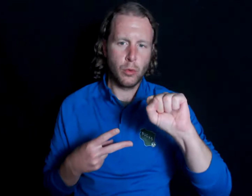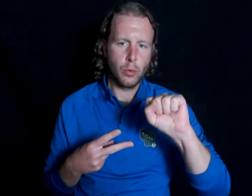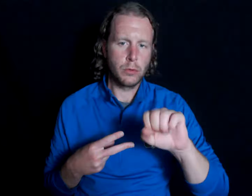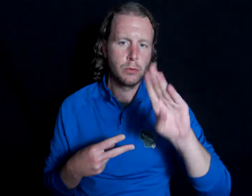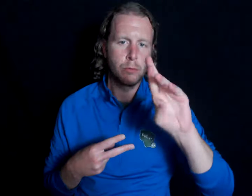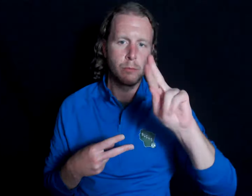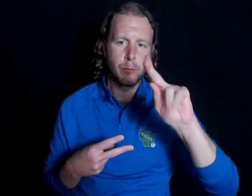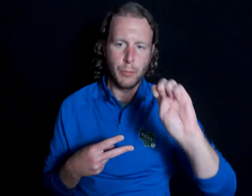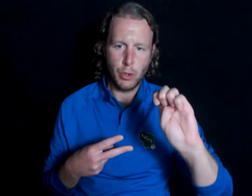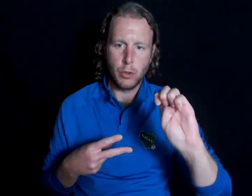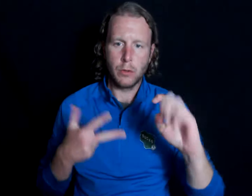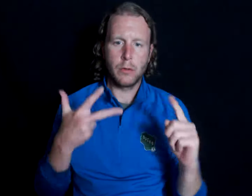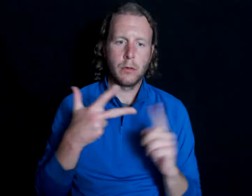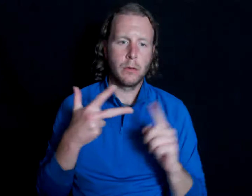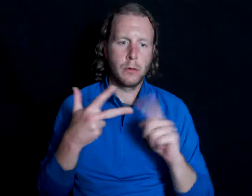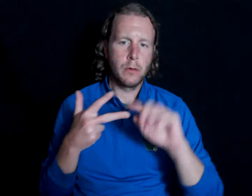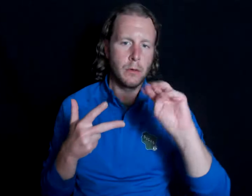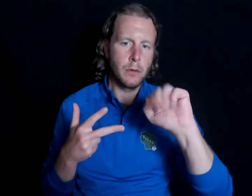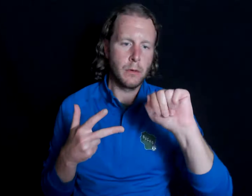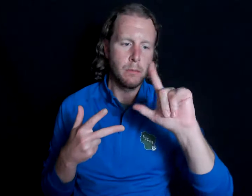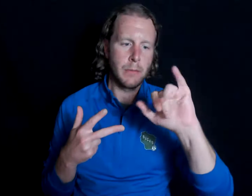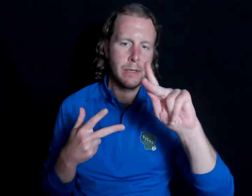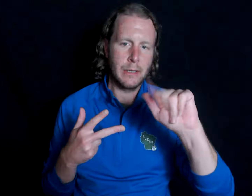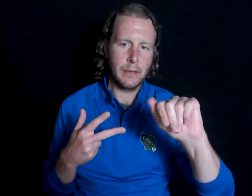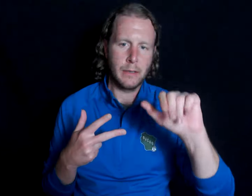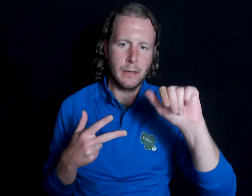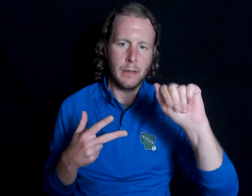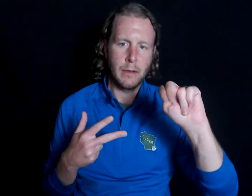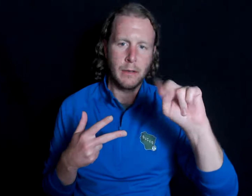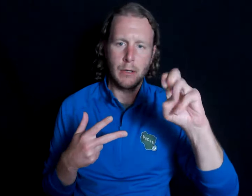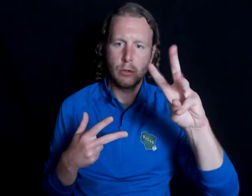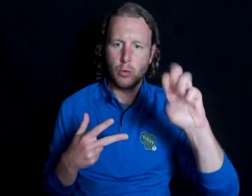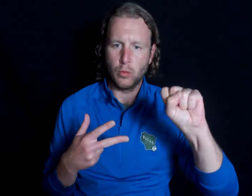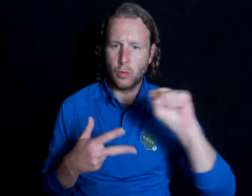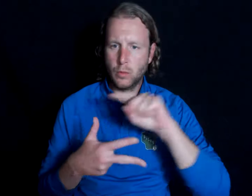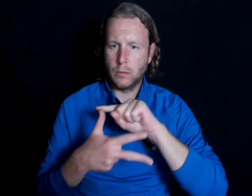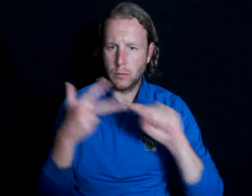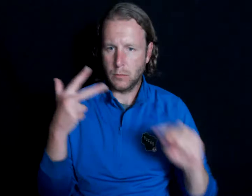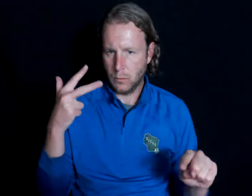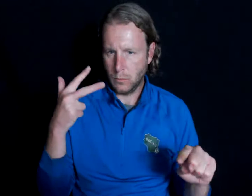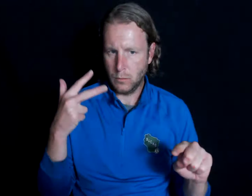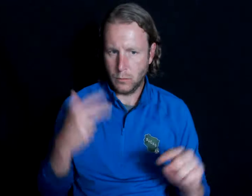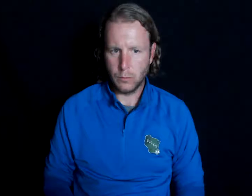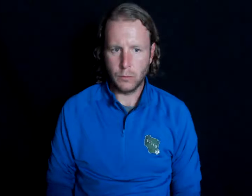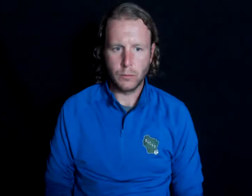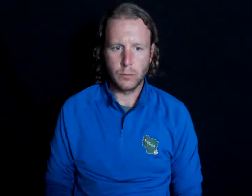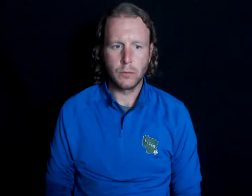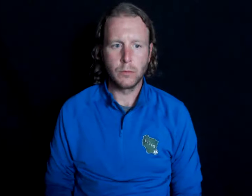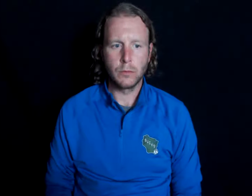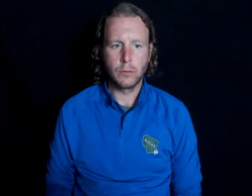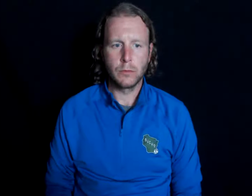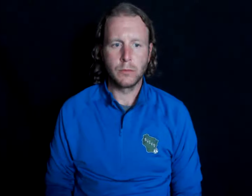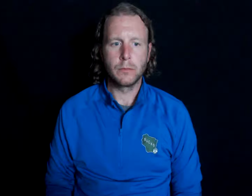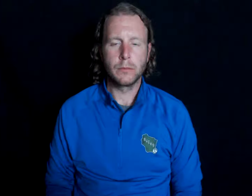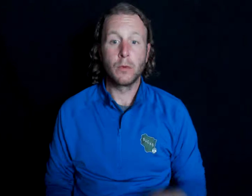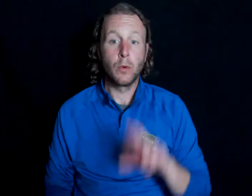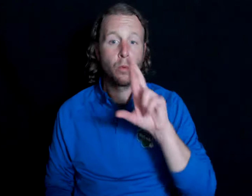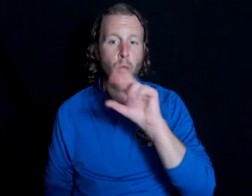underway, Corver blocked by Clark. In transition, Terrence Ross had it knocked away. But